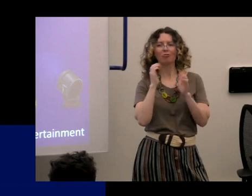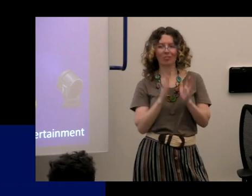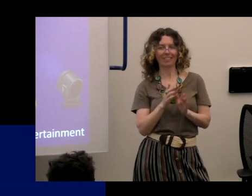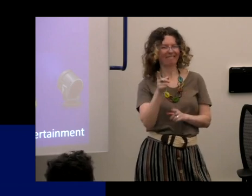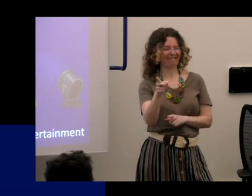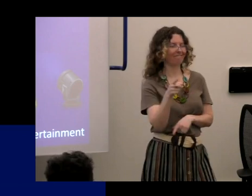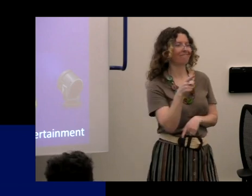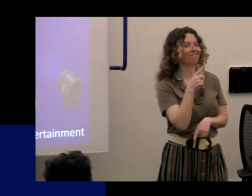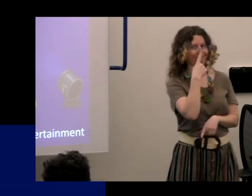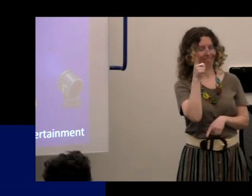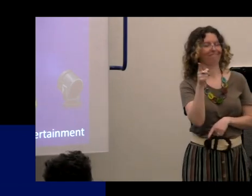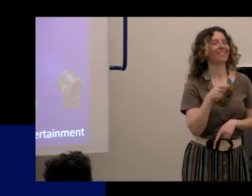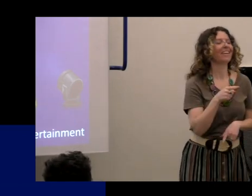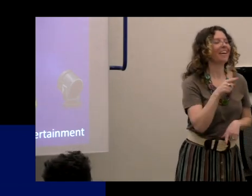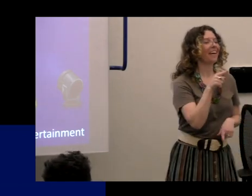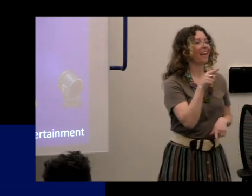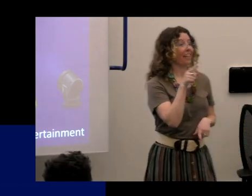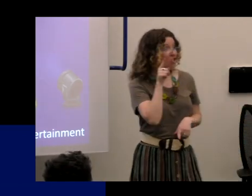Reese Witherspoon, the actress.